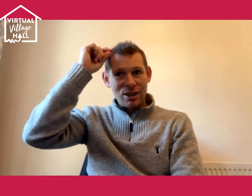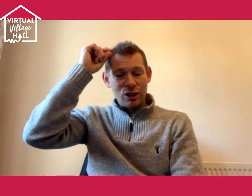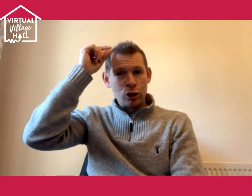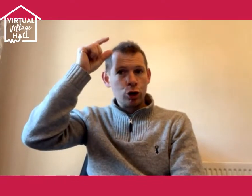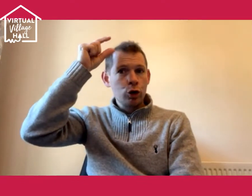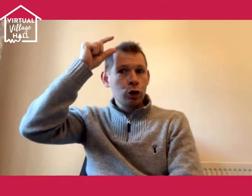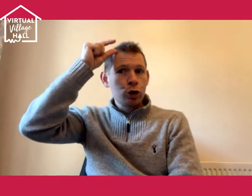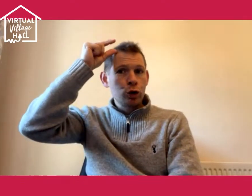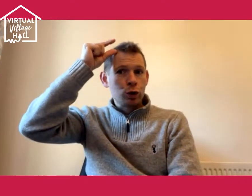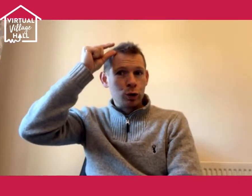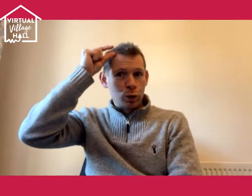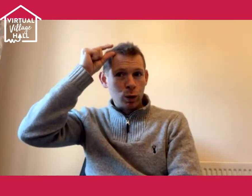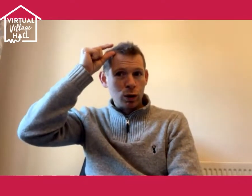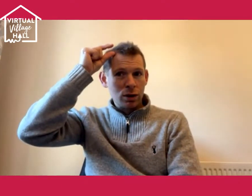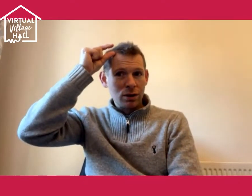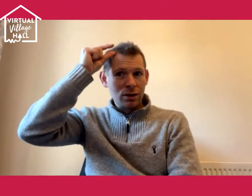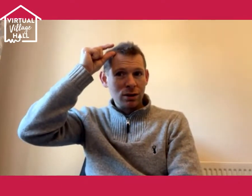his hair is short